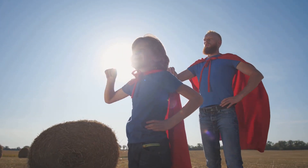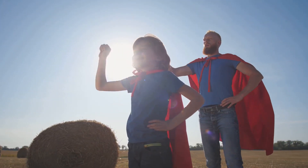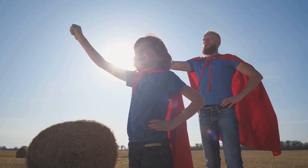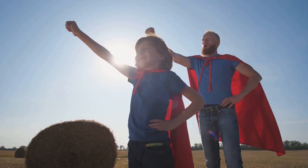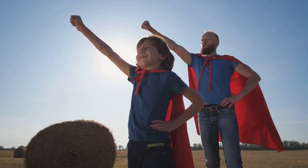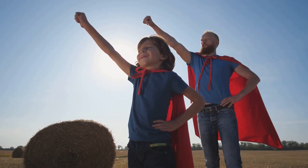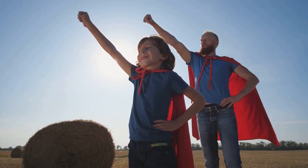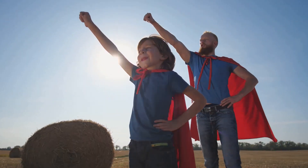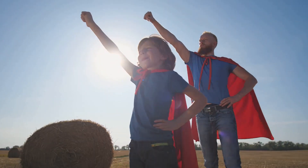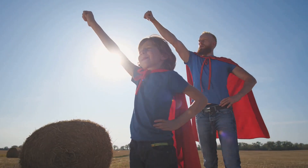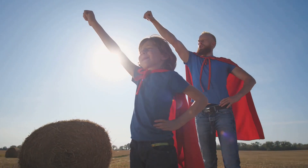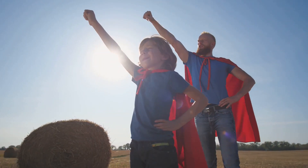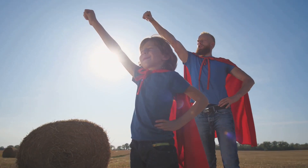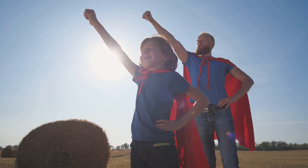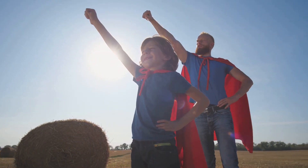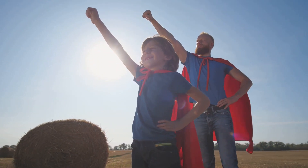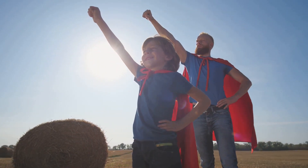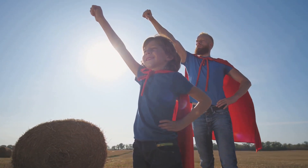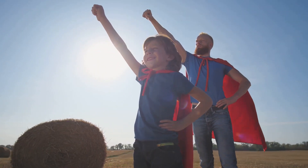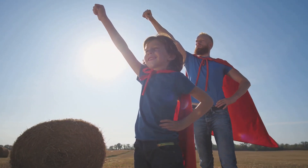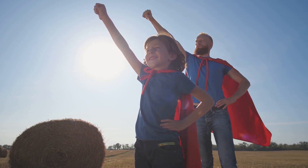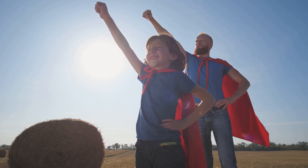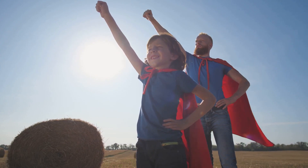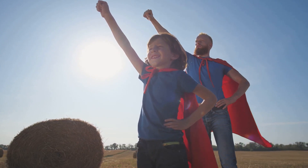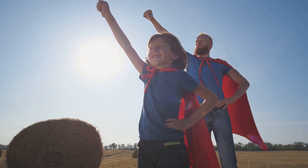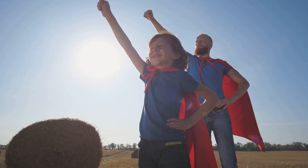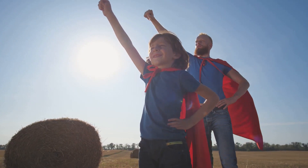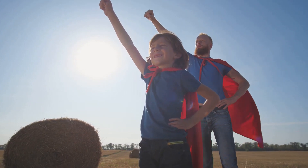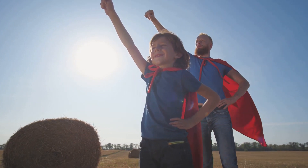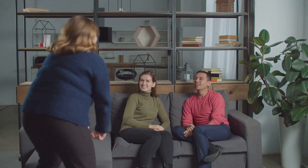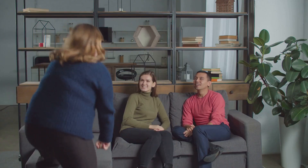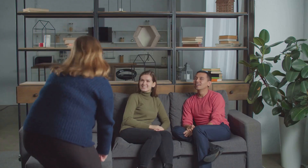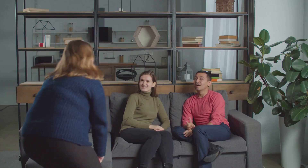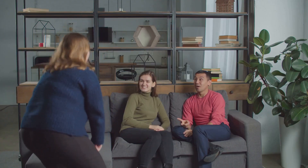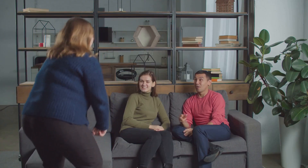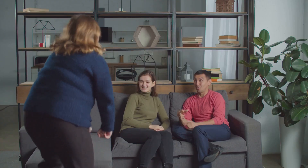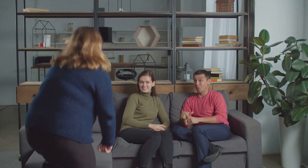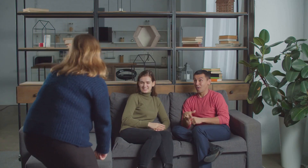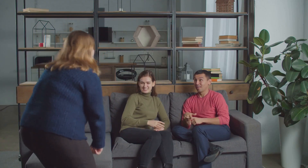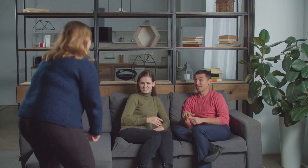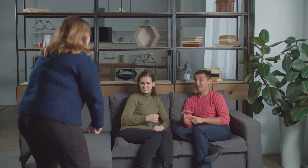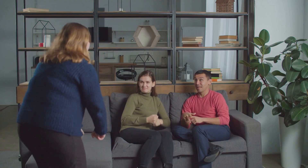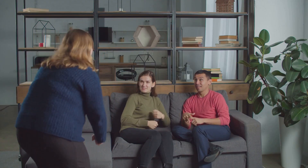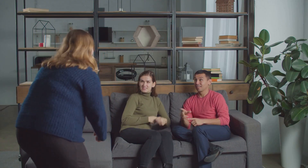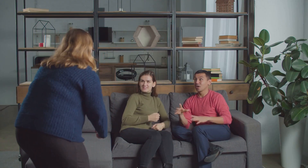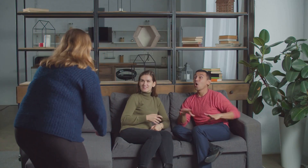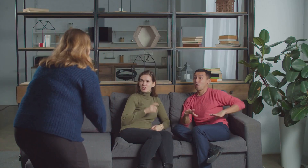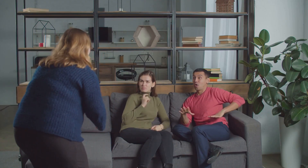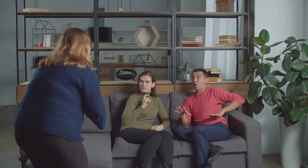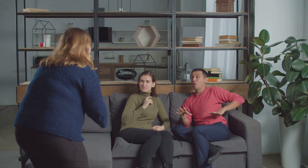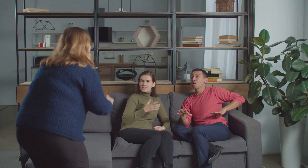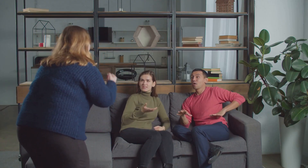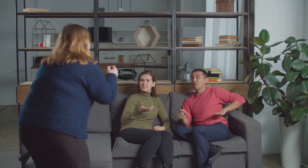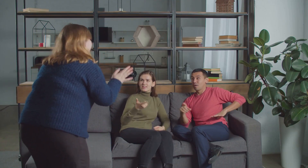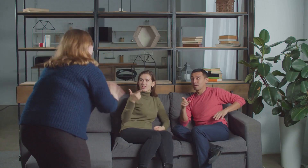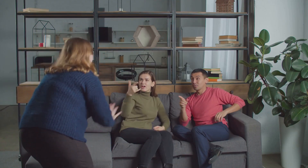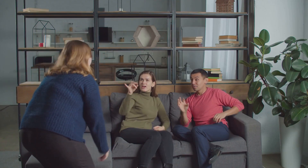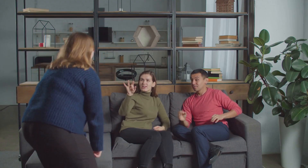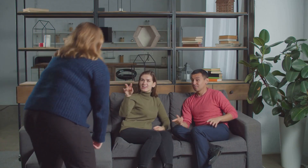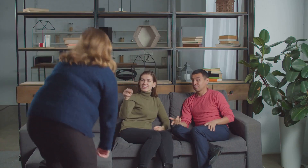of the responsibility to communicate in sign language, reinforcing the notion that it's the deaf individual's job to adapt